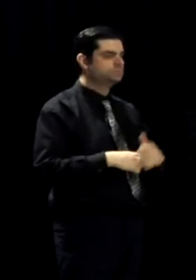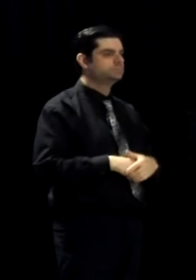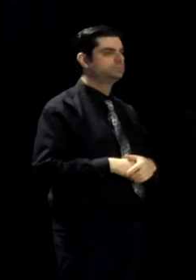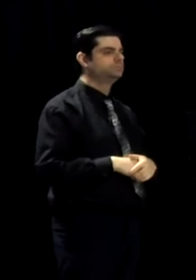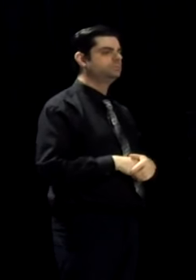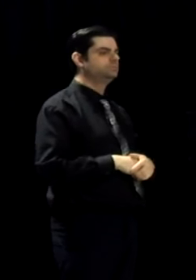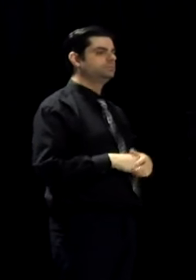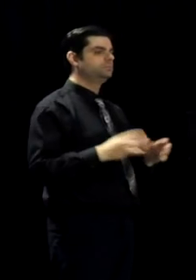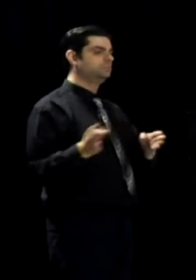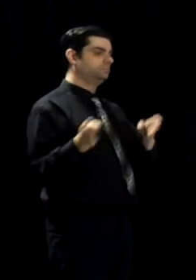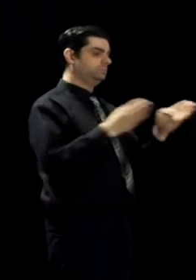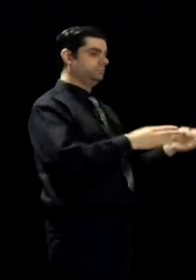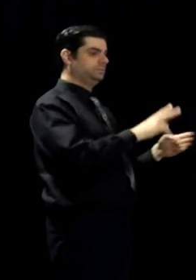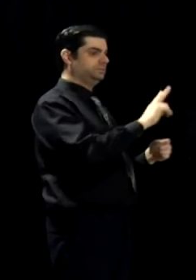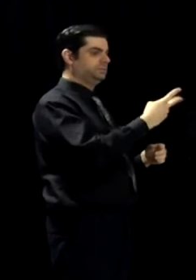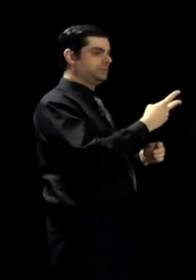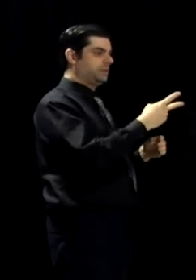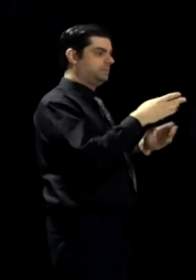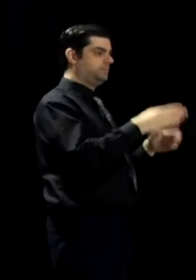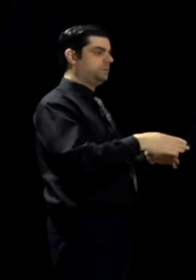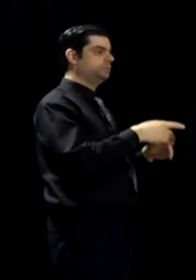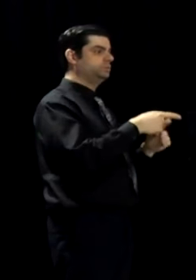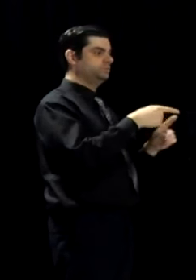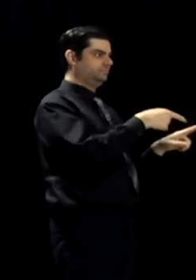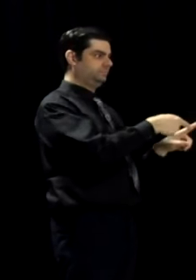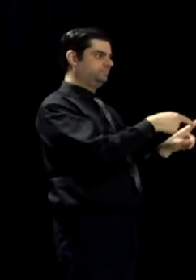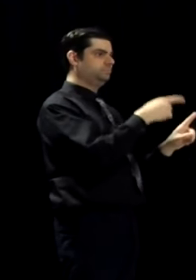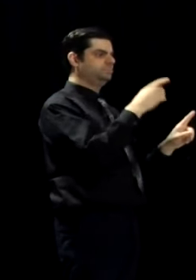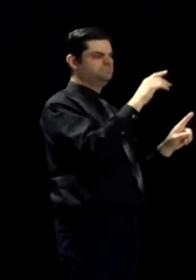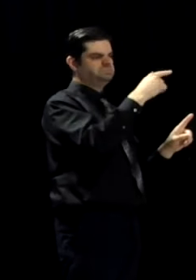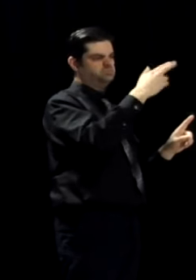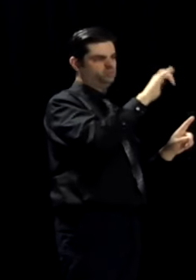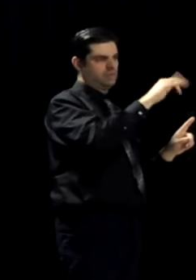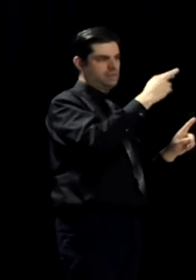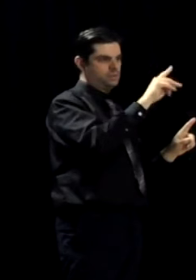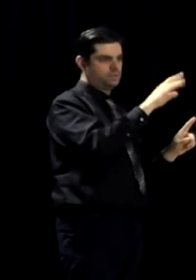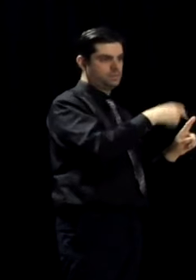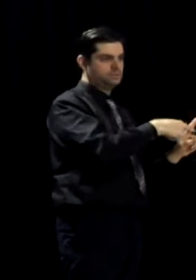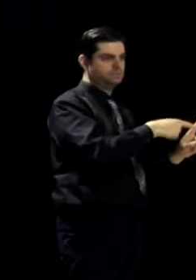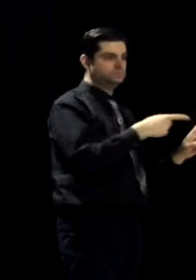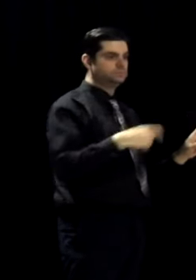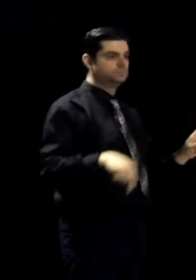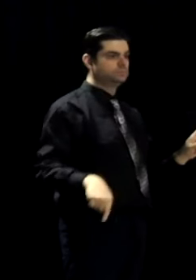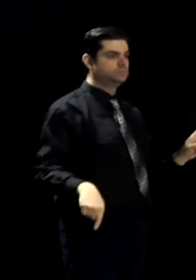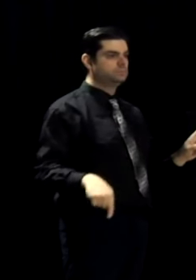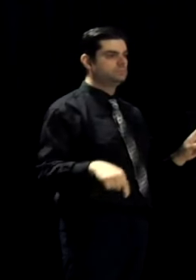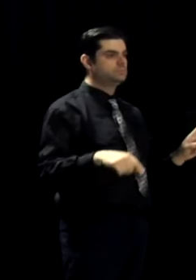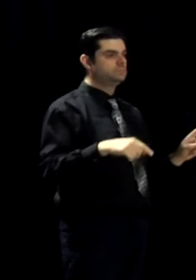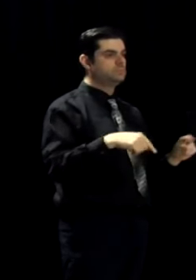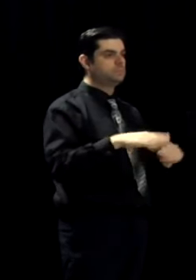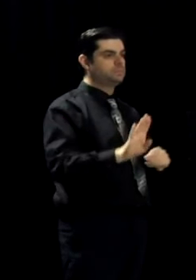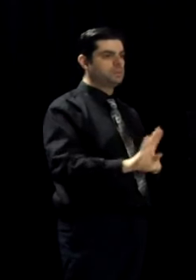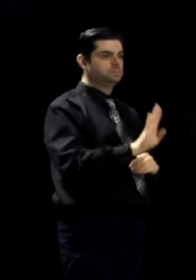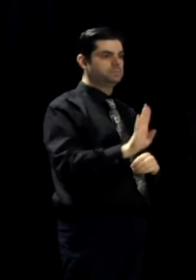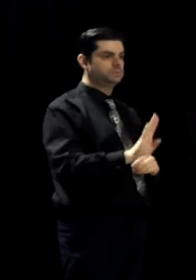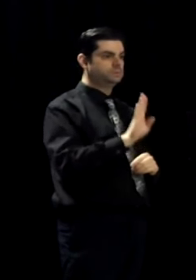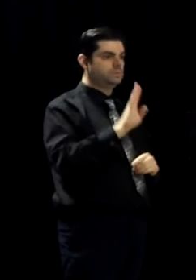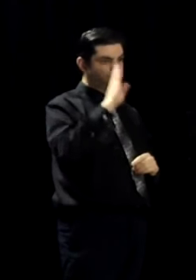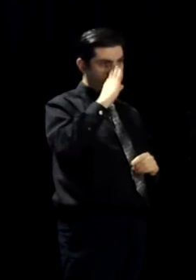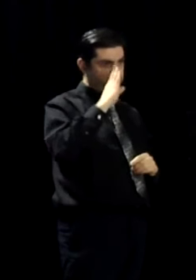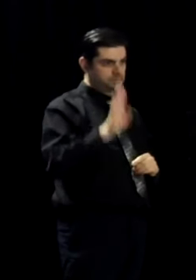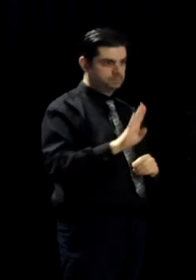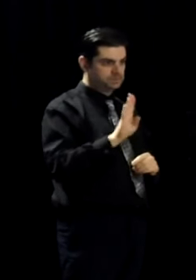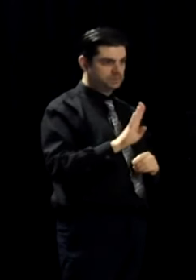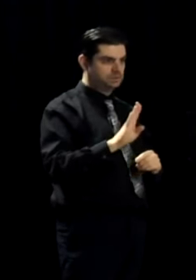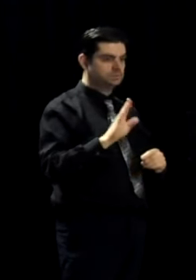someone who was traveling from New York City to I believe, Binghamton. If you're traveling, they stopped here in Syracuse. You could have been on that bus. You got off